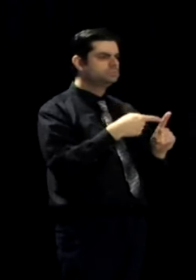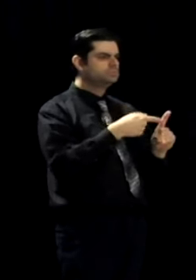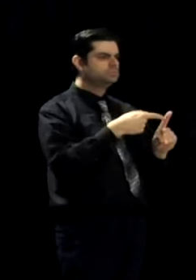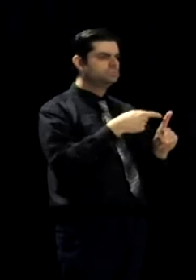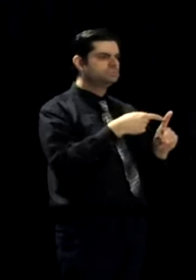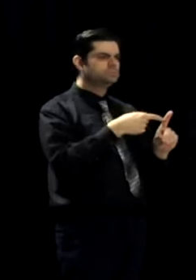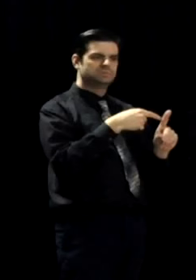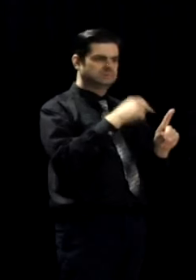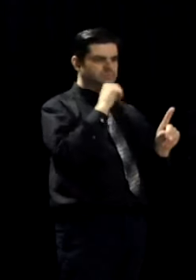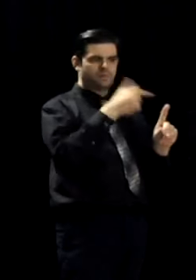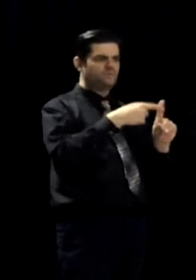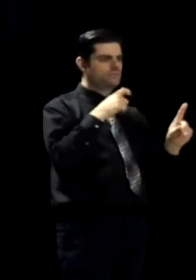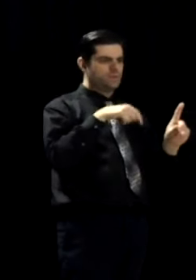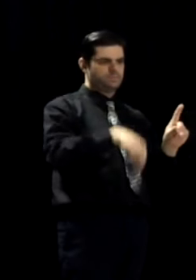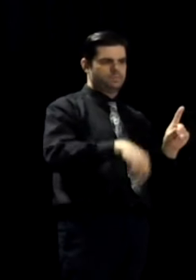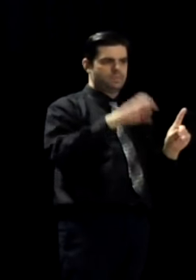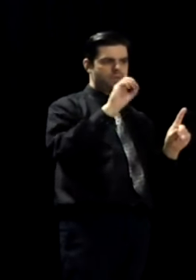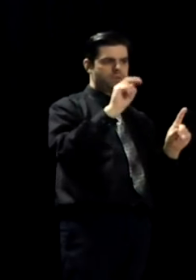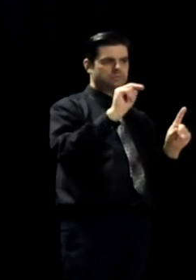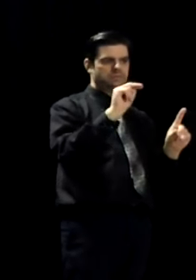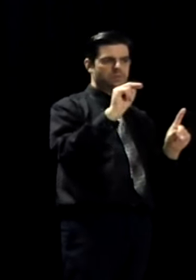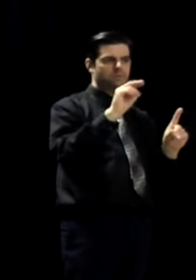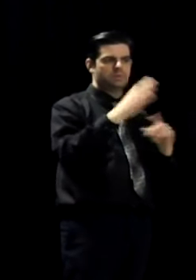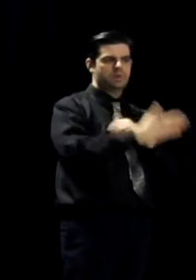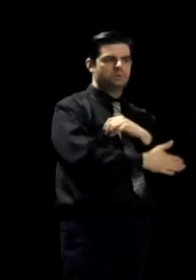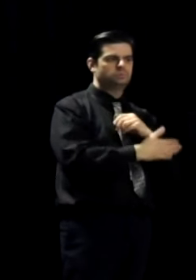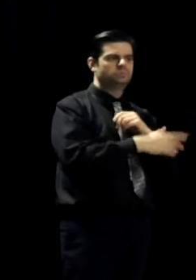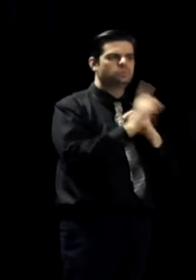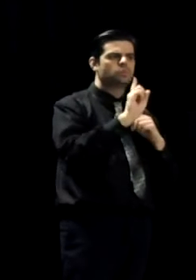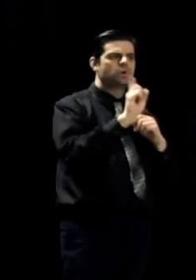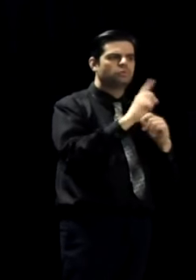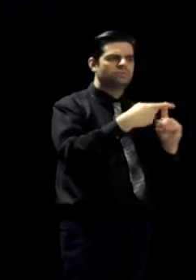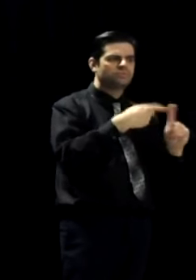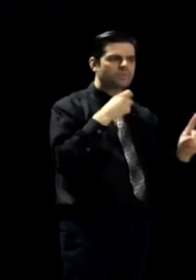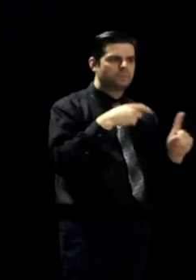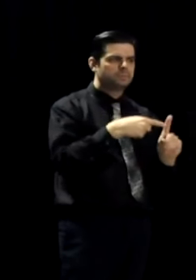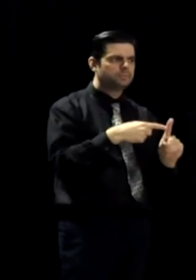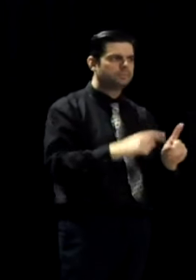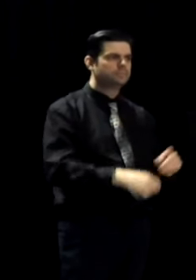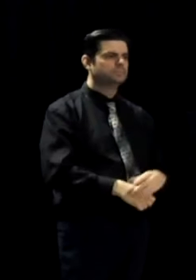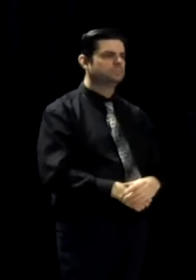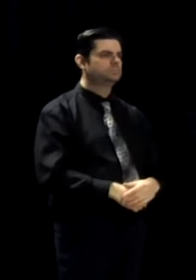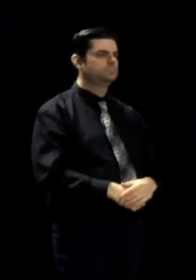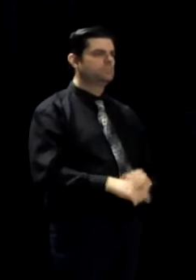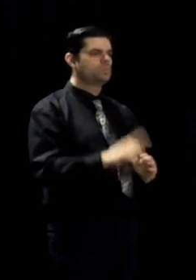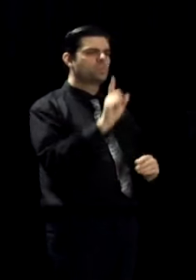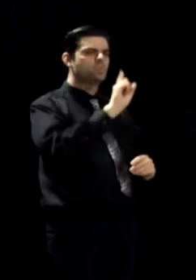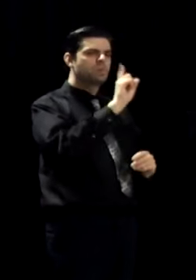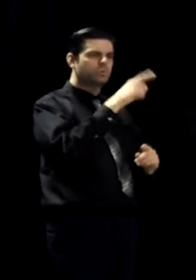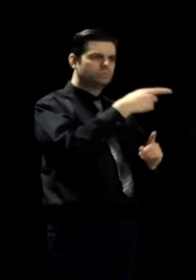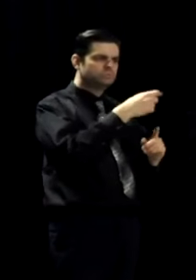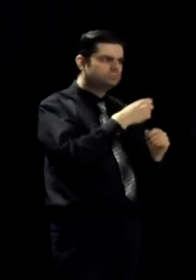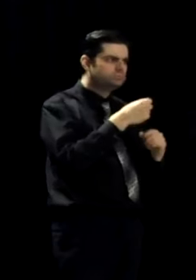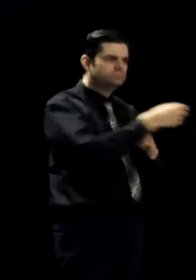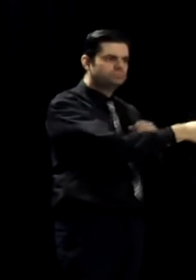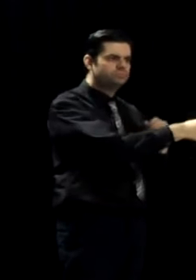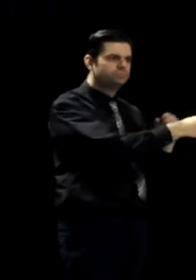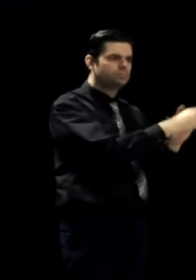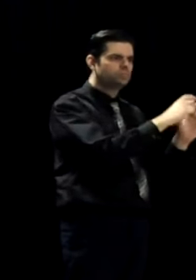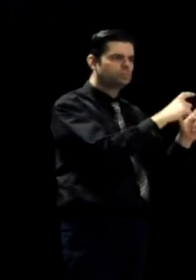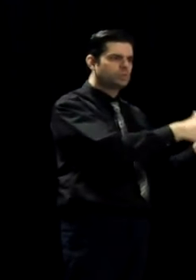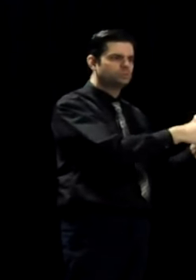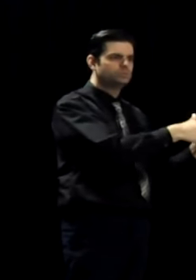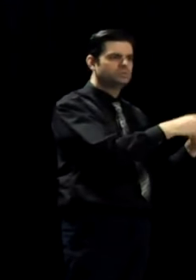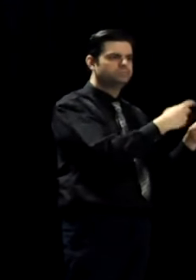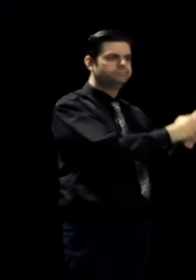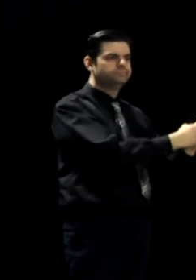resident. Can you disclose where the person may be quarantined? Yeah, I think they're in Broome County, is my